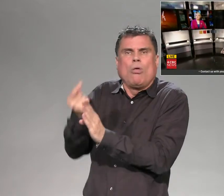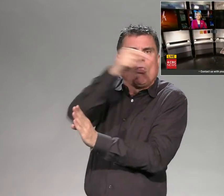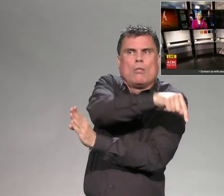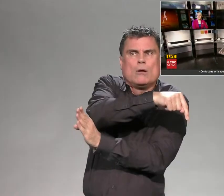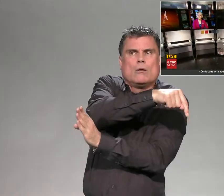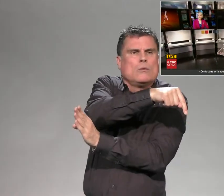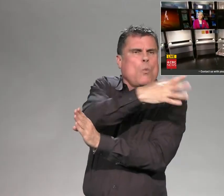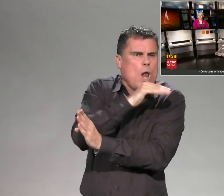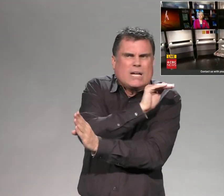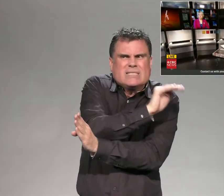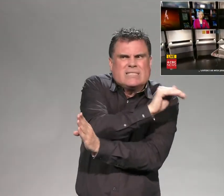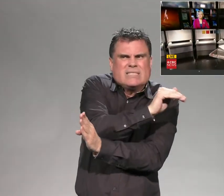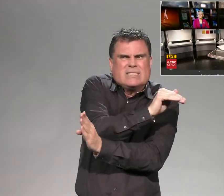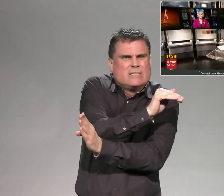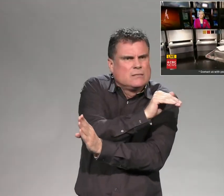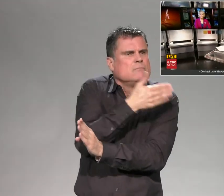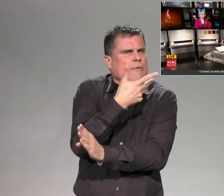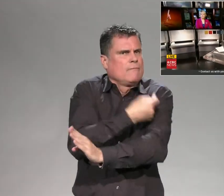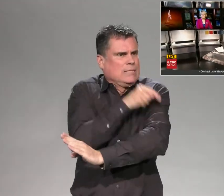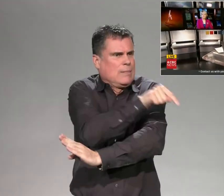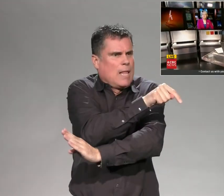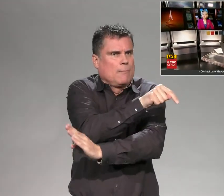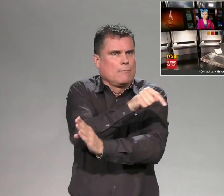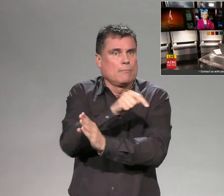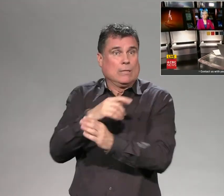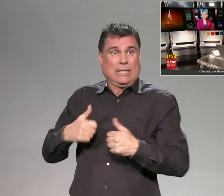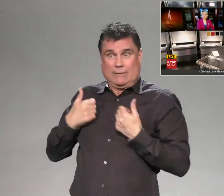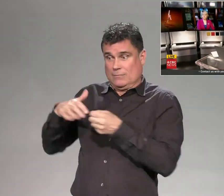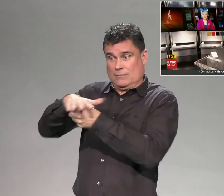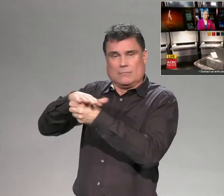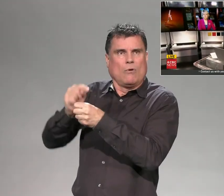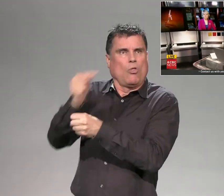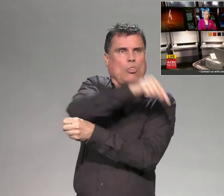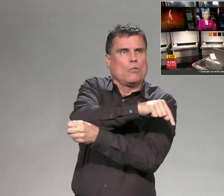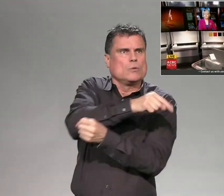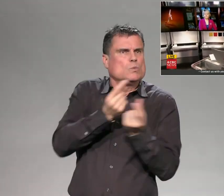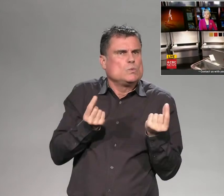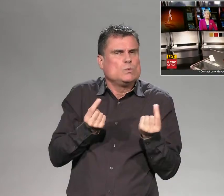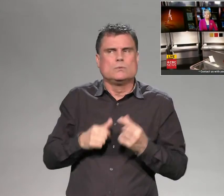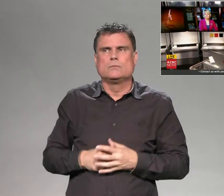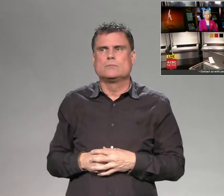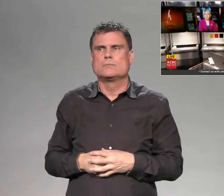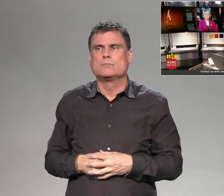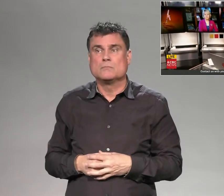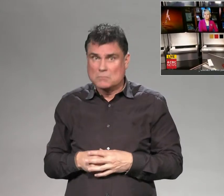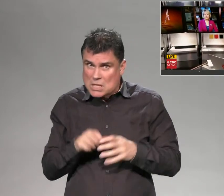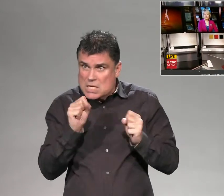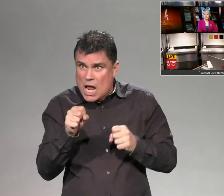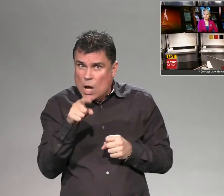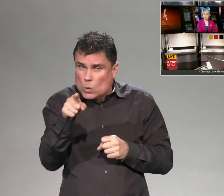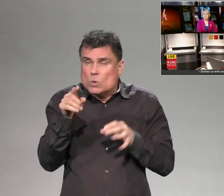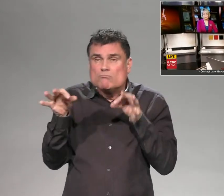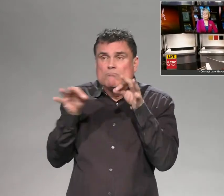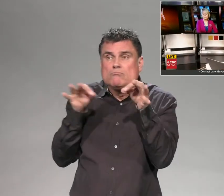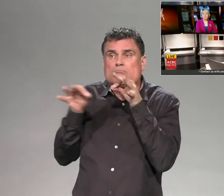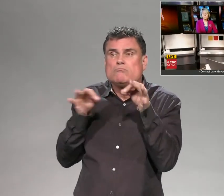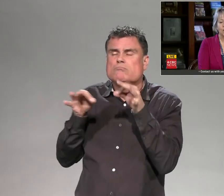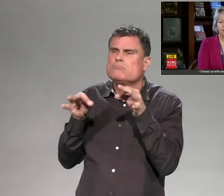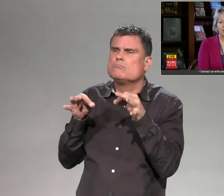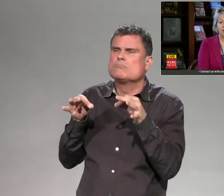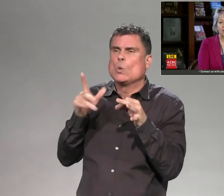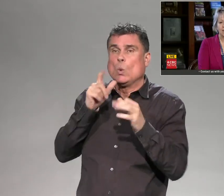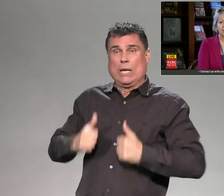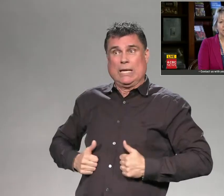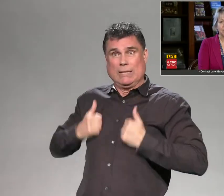you explain why Indigenous people who live off reserve are not getting the vaccine as quickly as those who do live on reserve? You